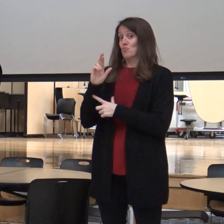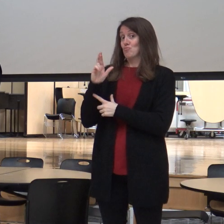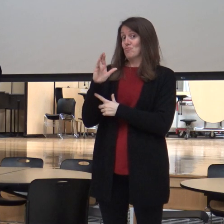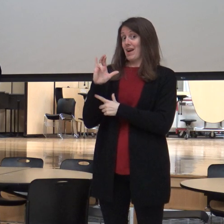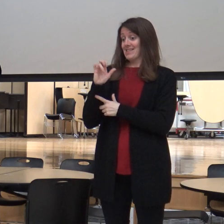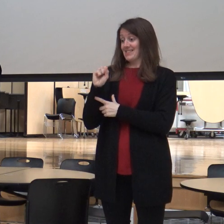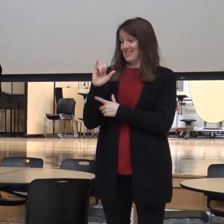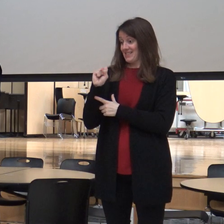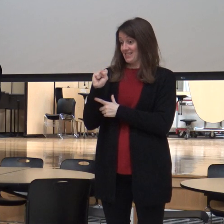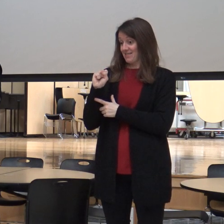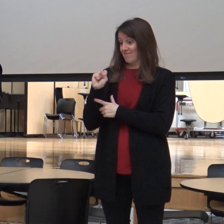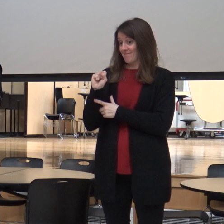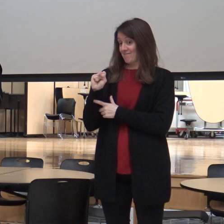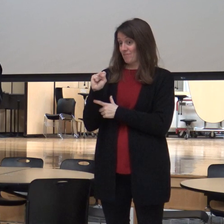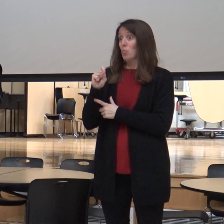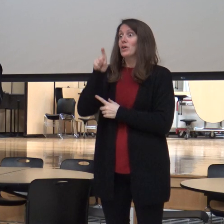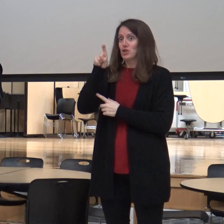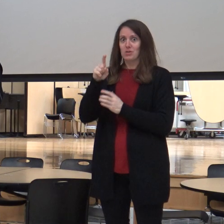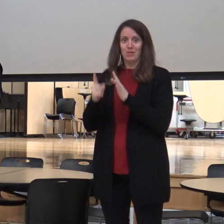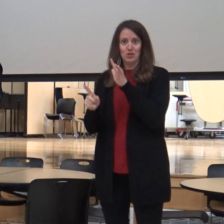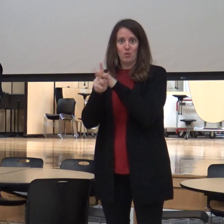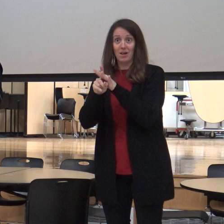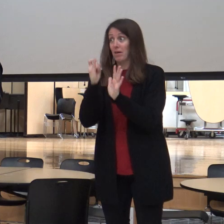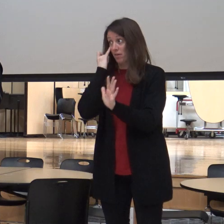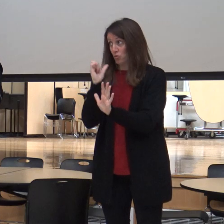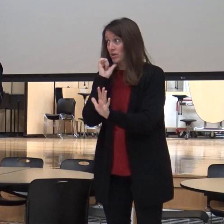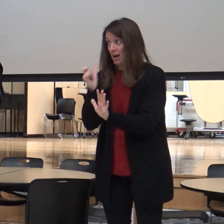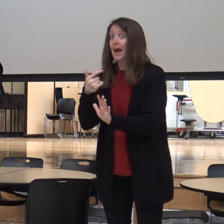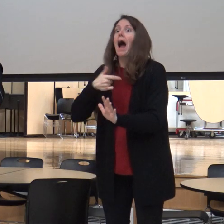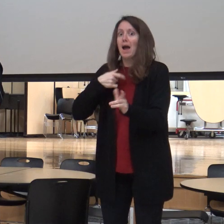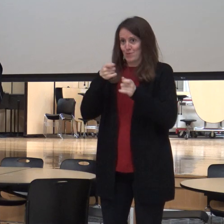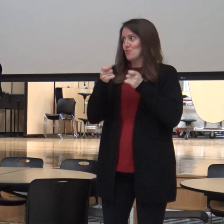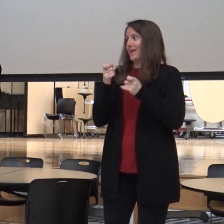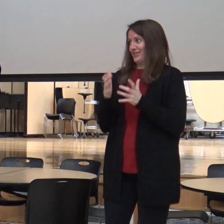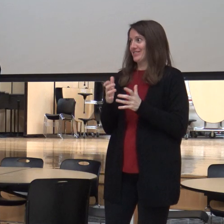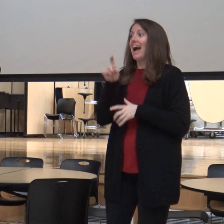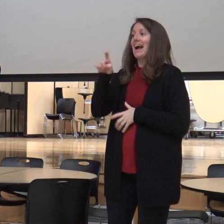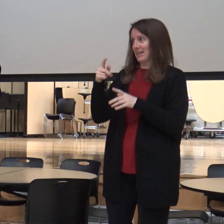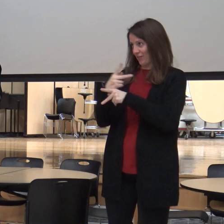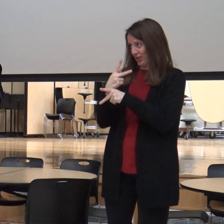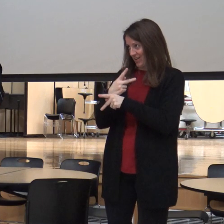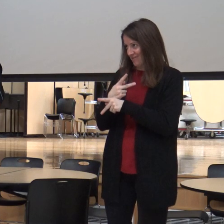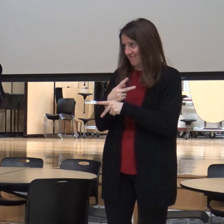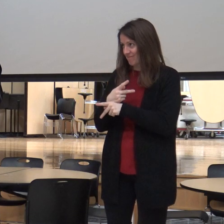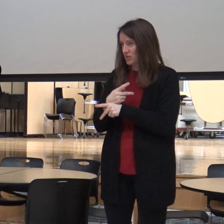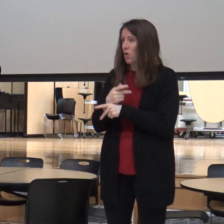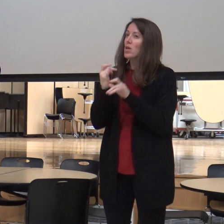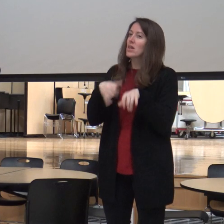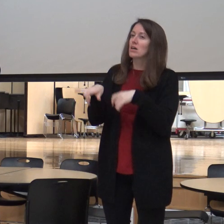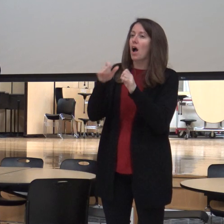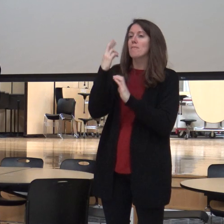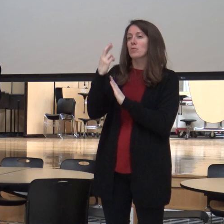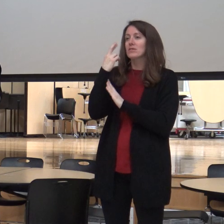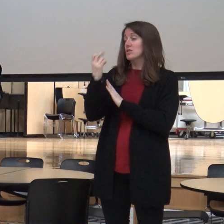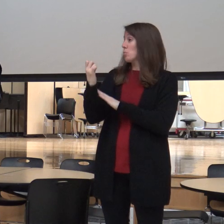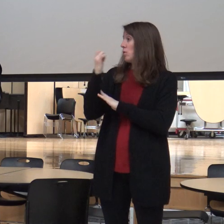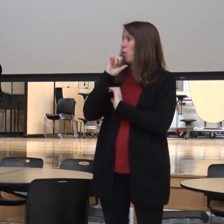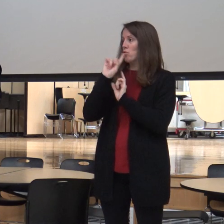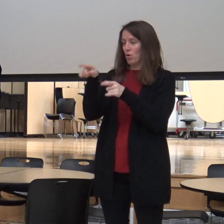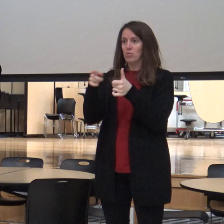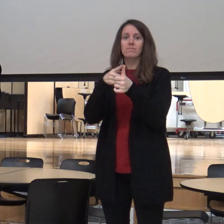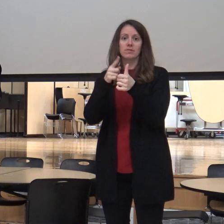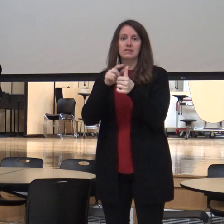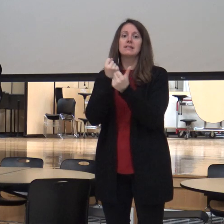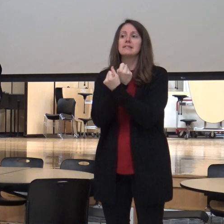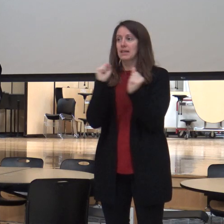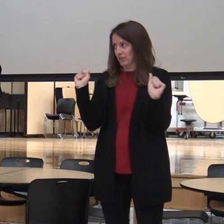not, then I'm the director, I should know about that, and we gotta figure that out. The common reasons why we would not go out is, one is safety